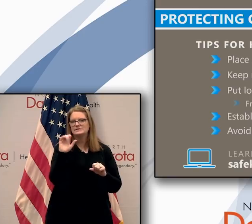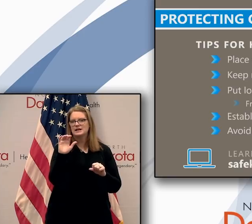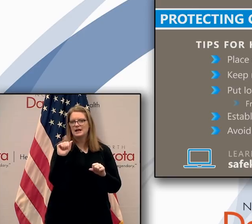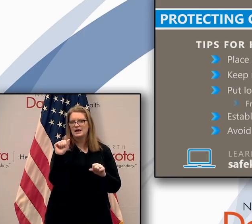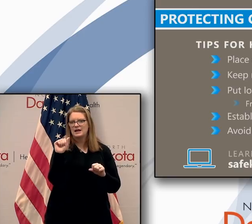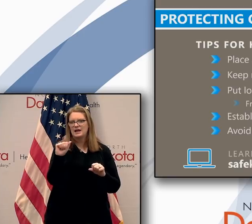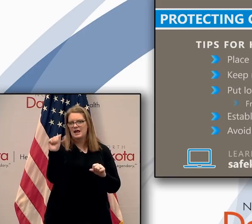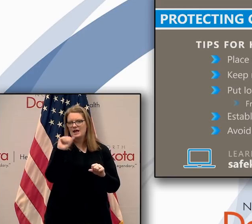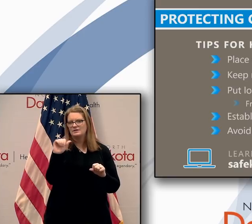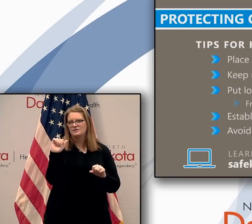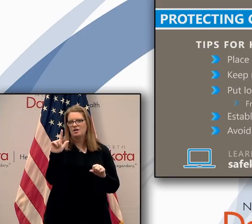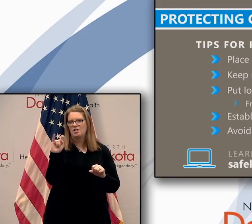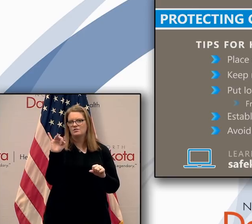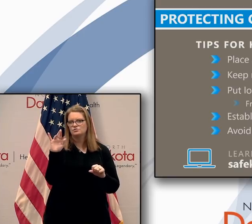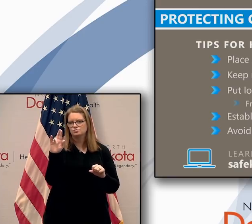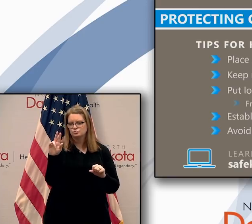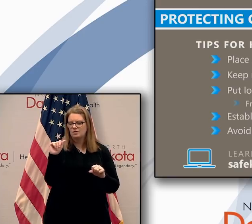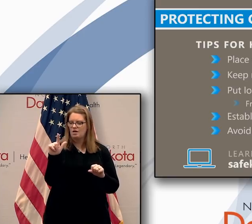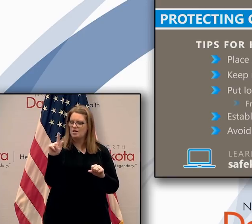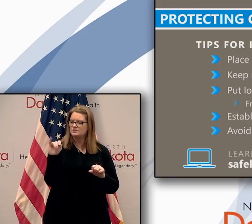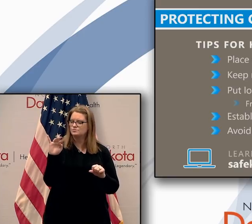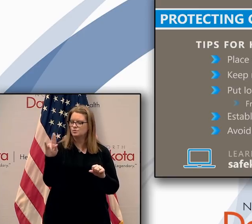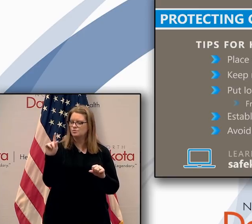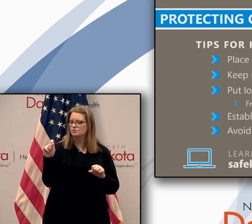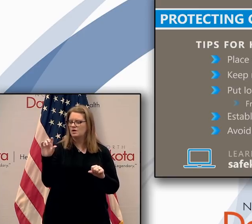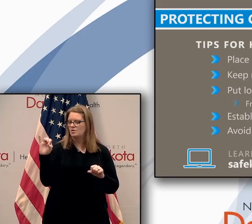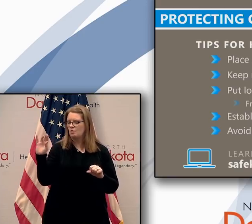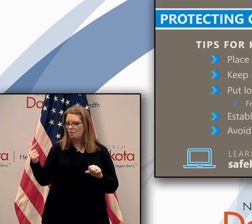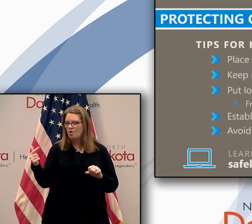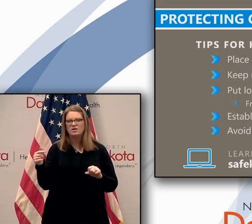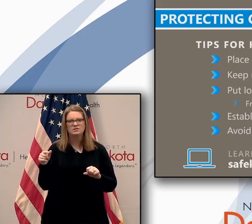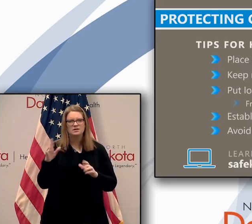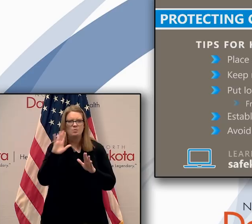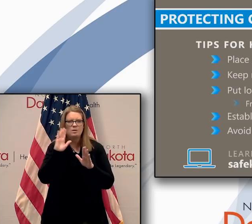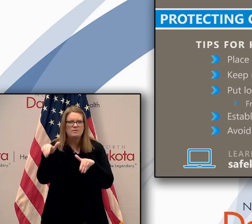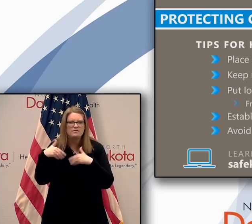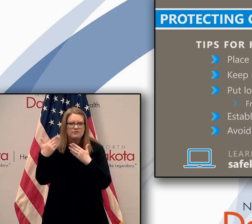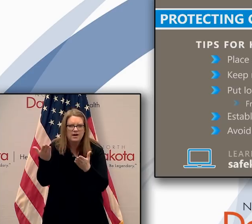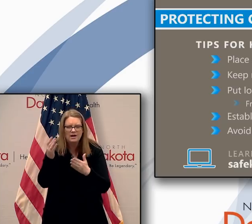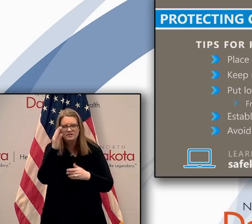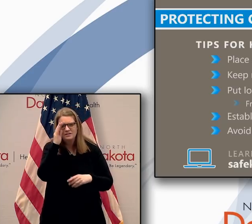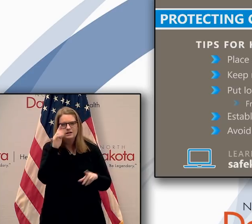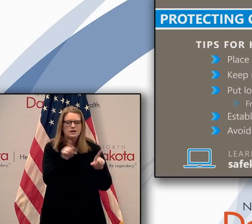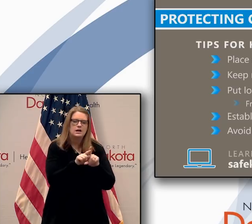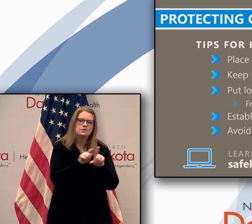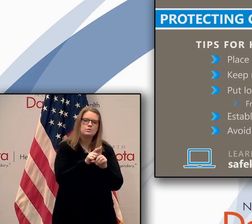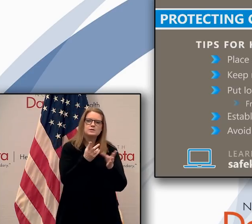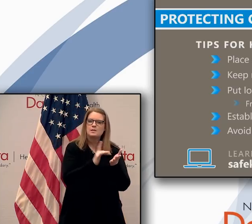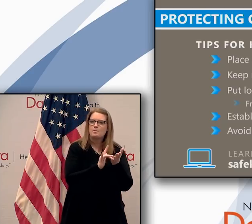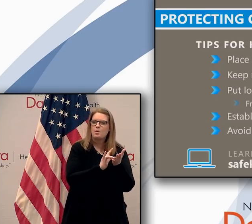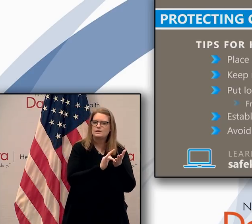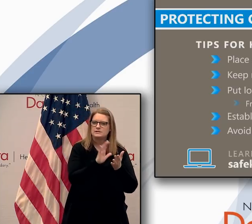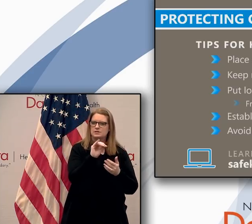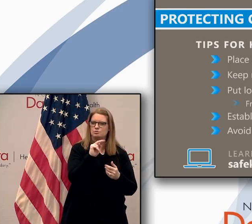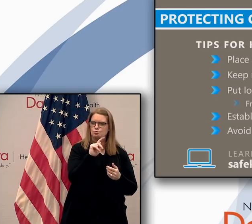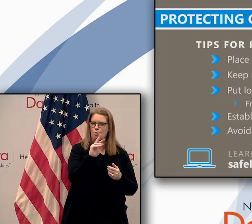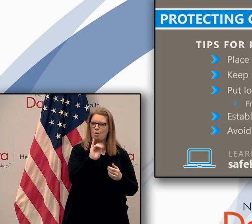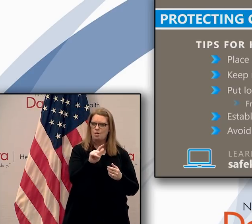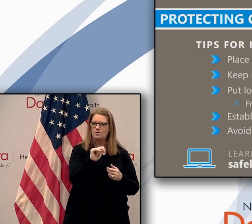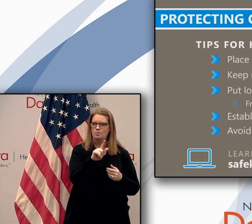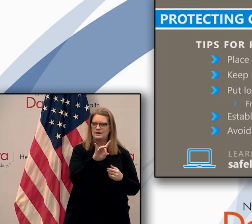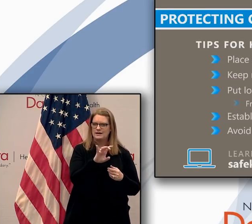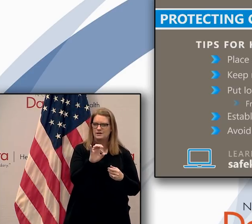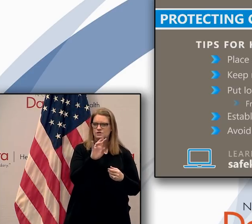provide those free of charge in case of emergency. The Poison Control Center number, have it in your phone, have it ready around your house,